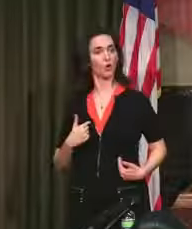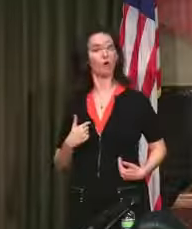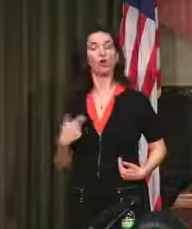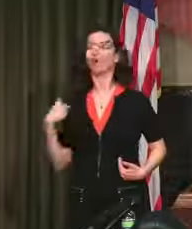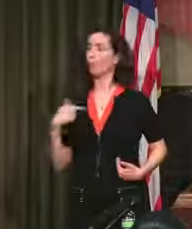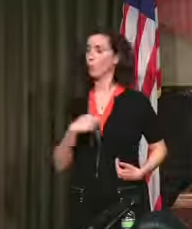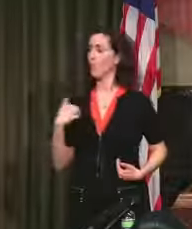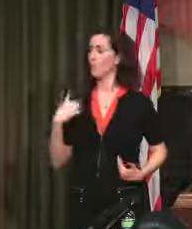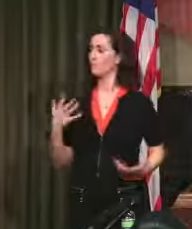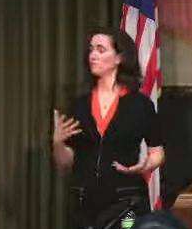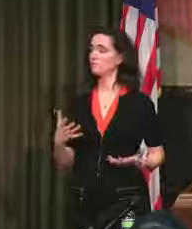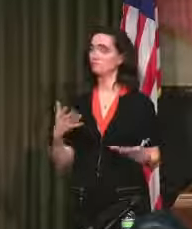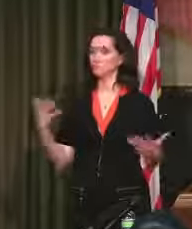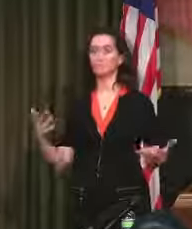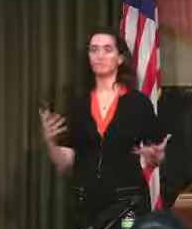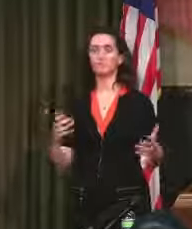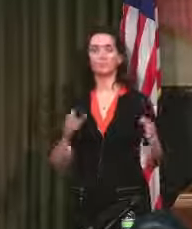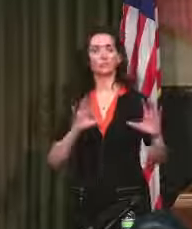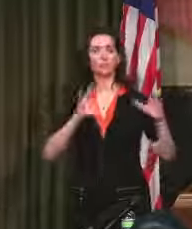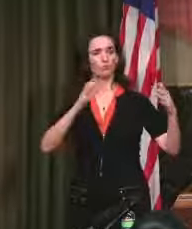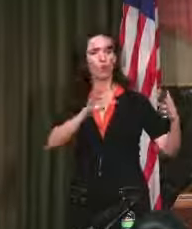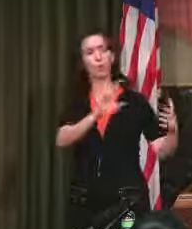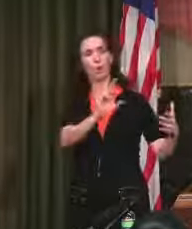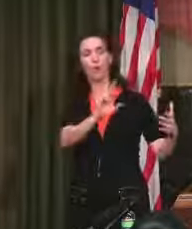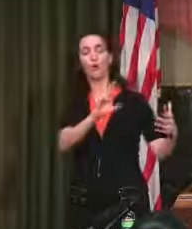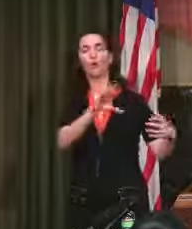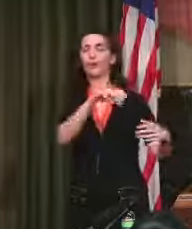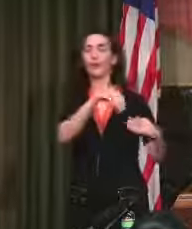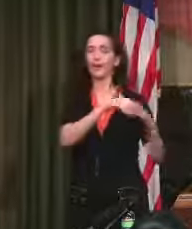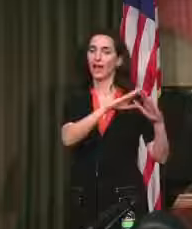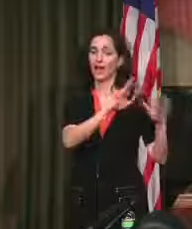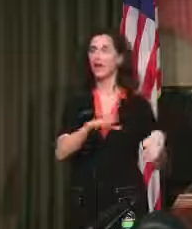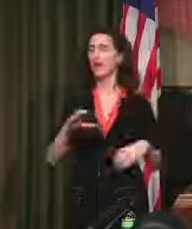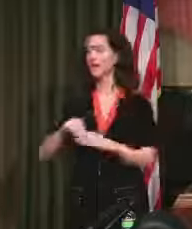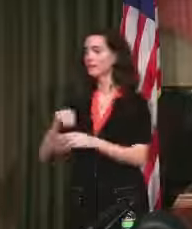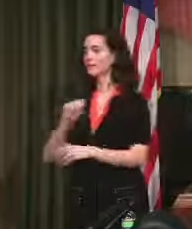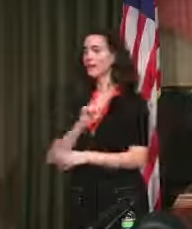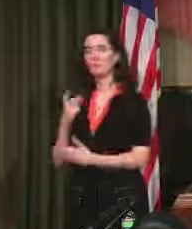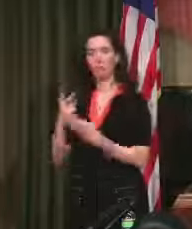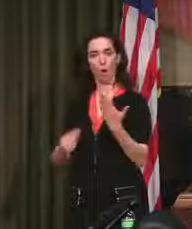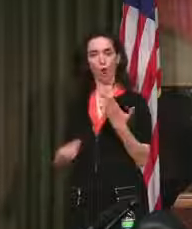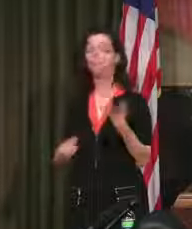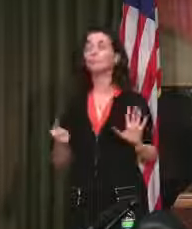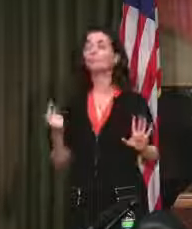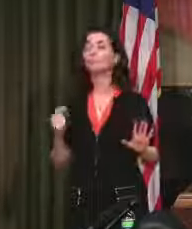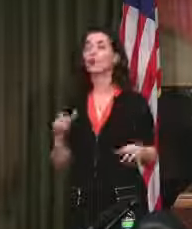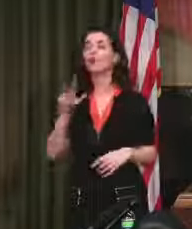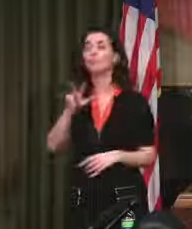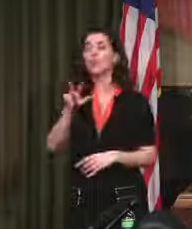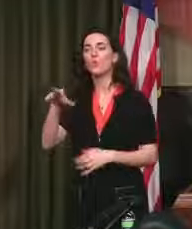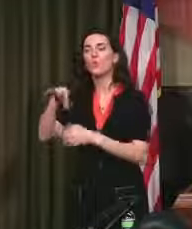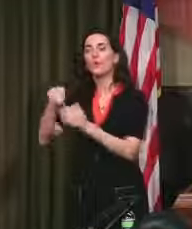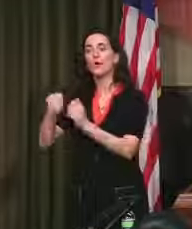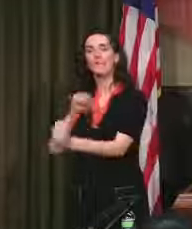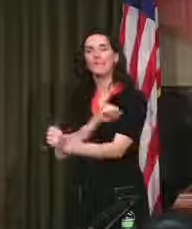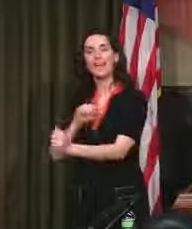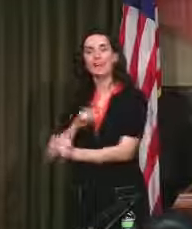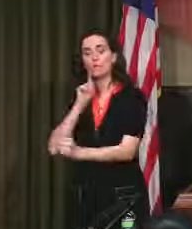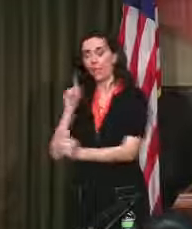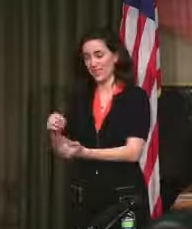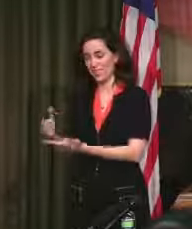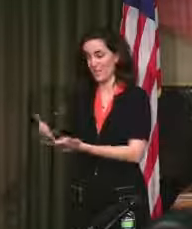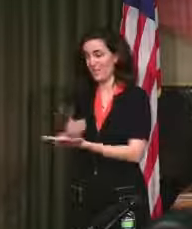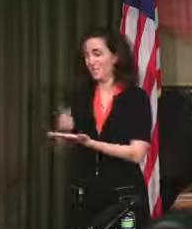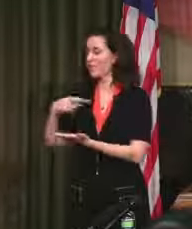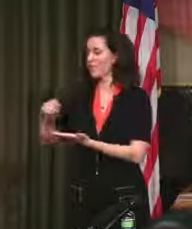significant majorities of Republicans in both the House and the Senate. But we got 33 votes in the Senate for the revenue that we need